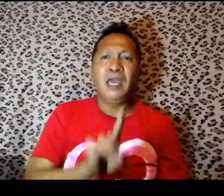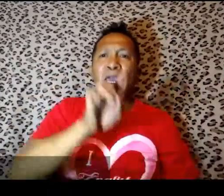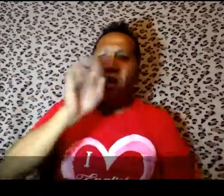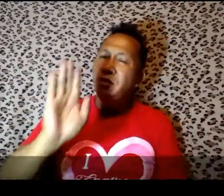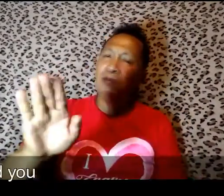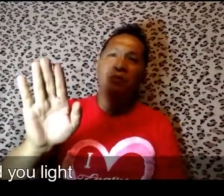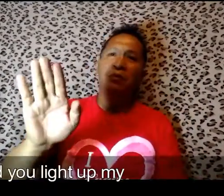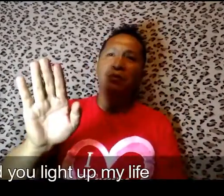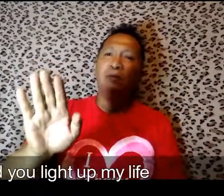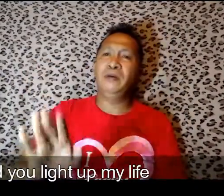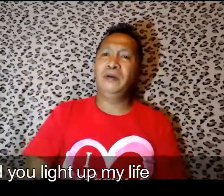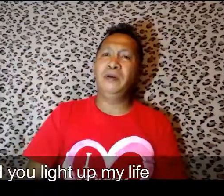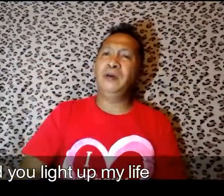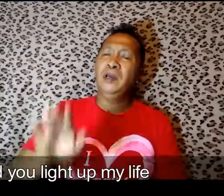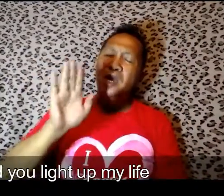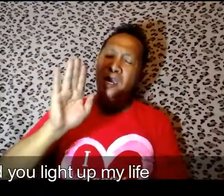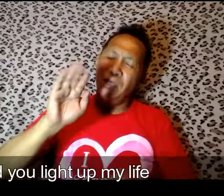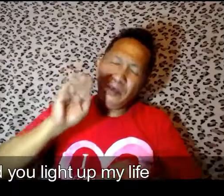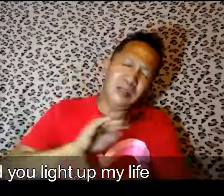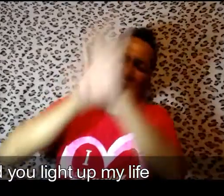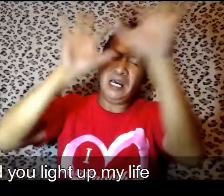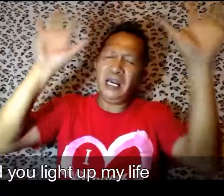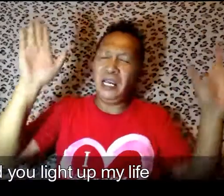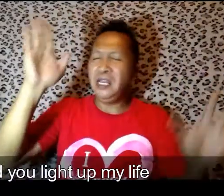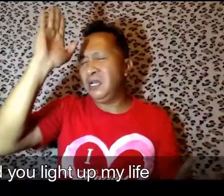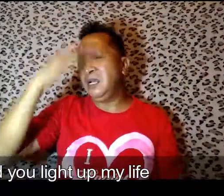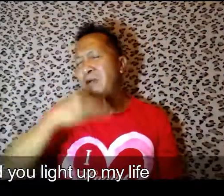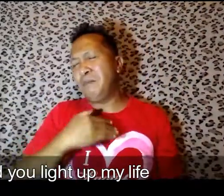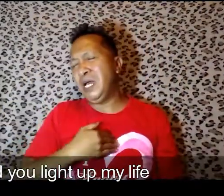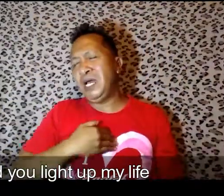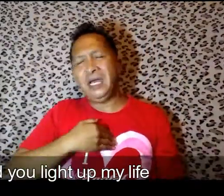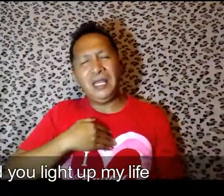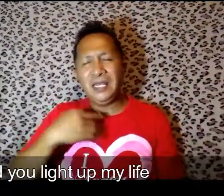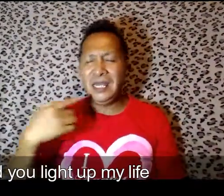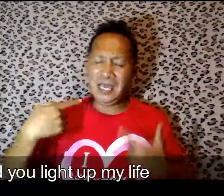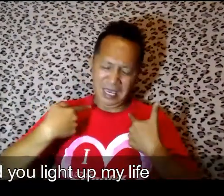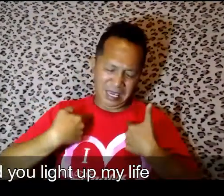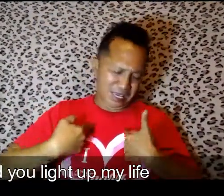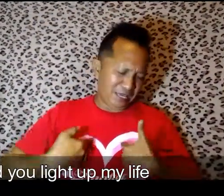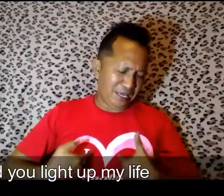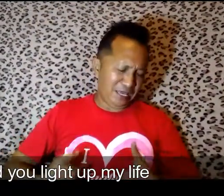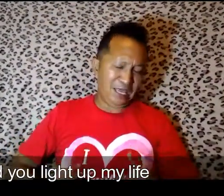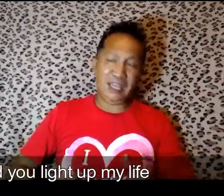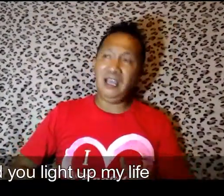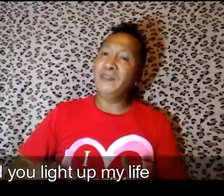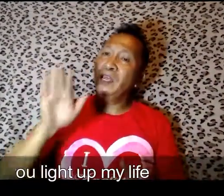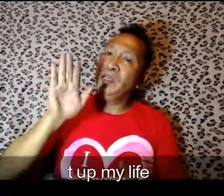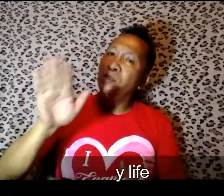And you, night of my life